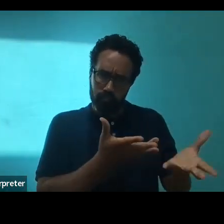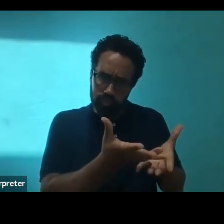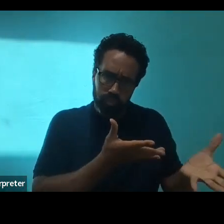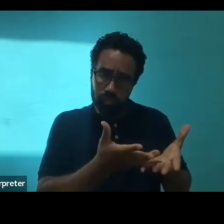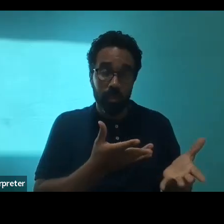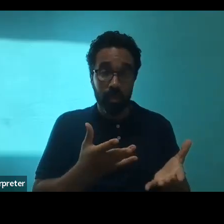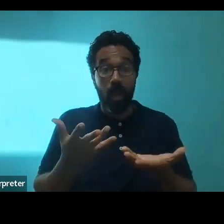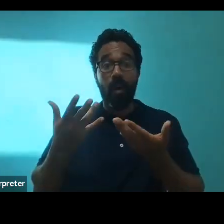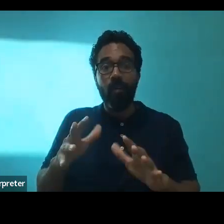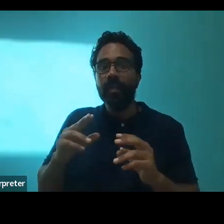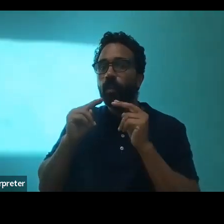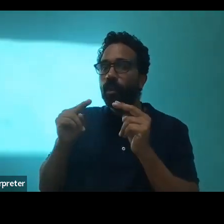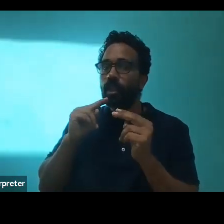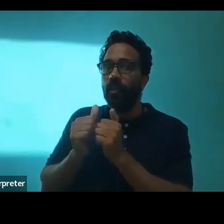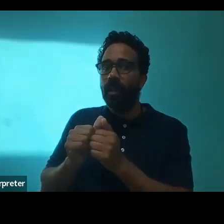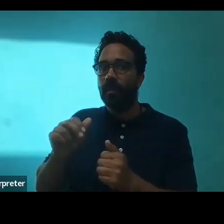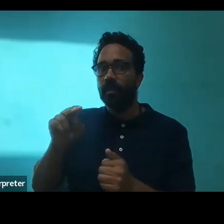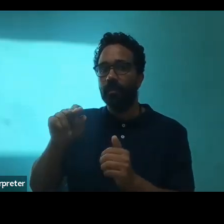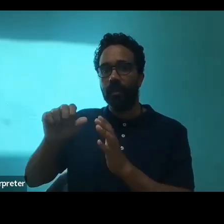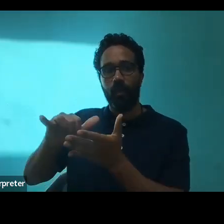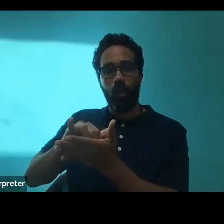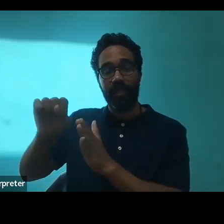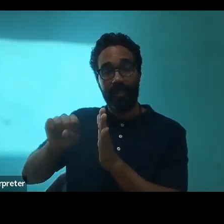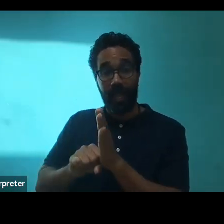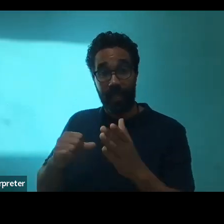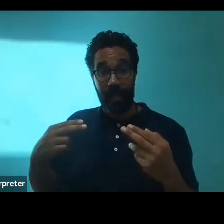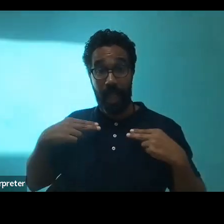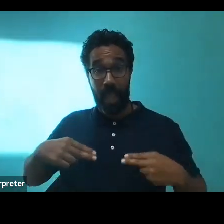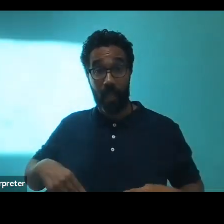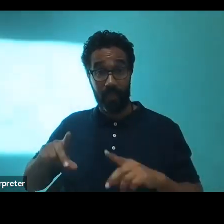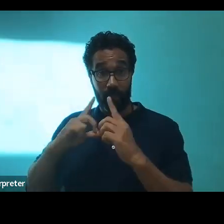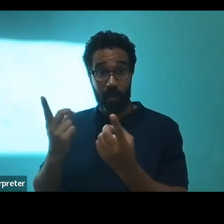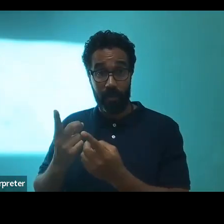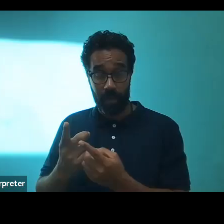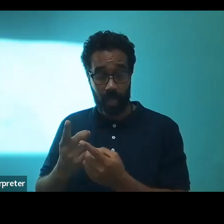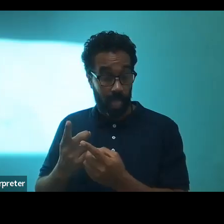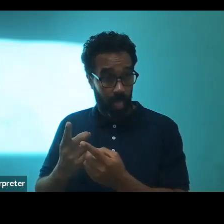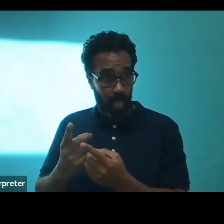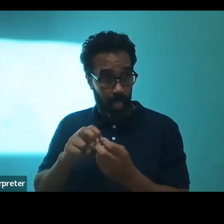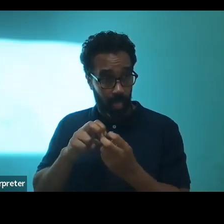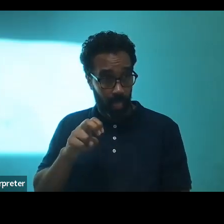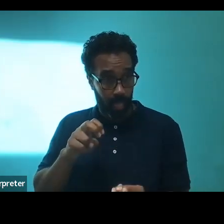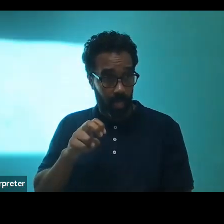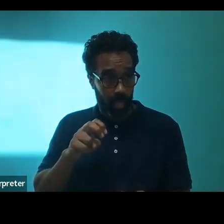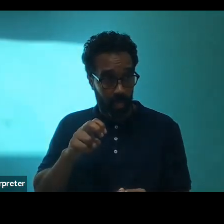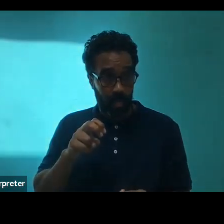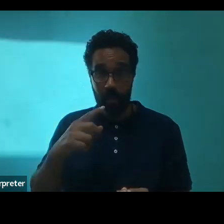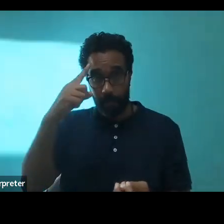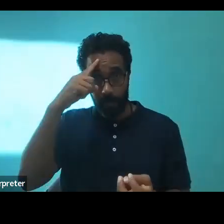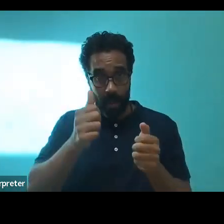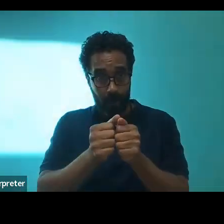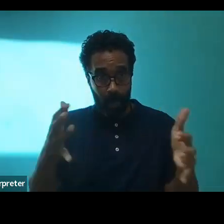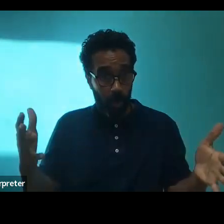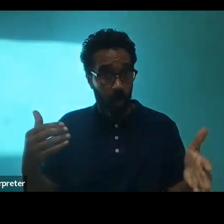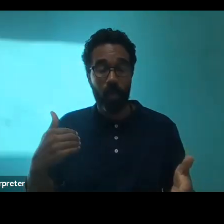State Health Department, I was blown away. And my life was